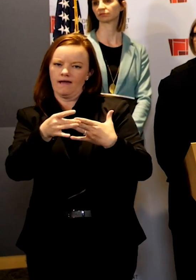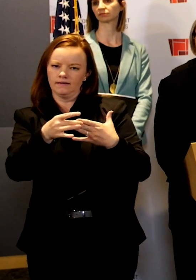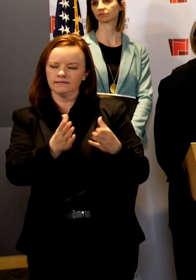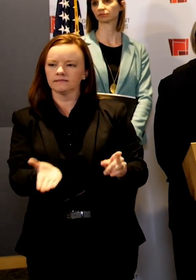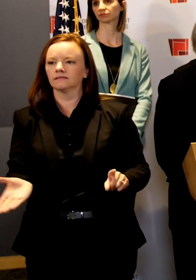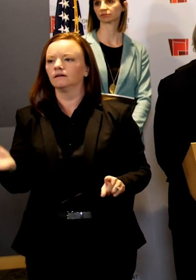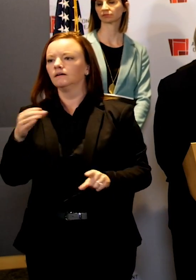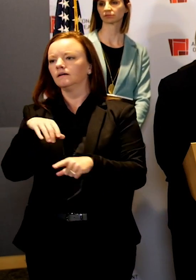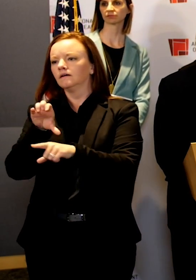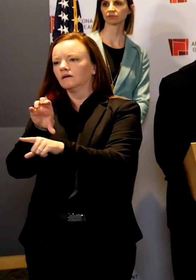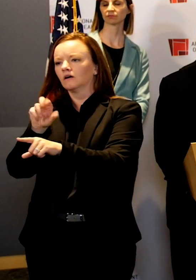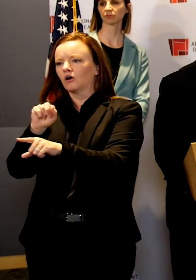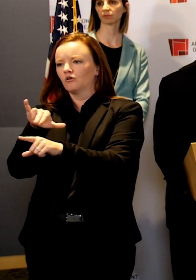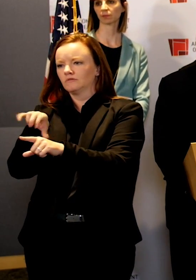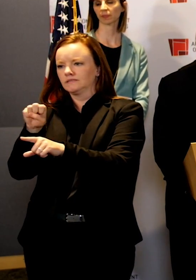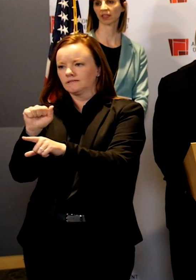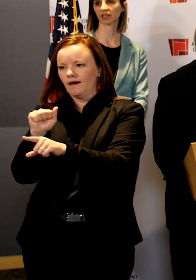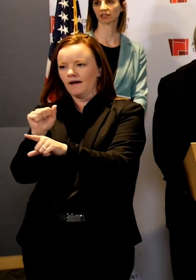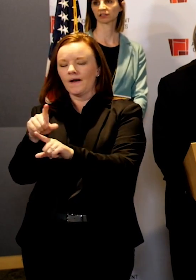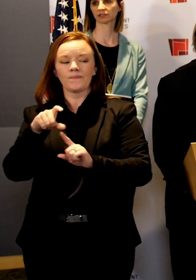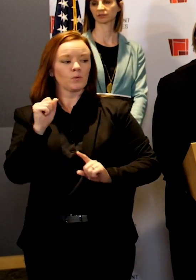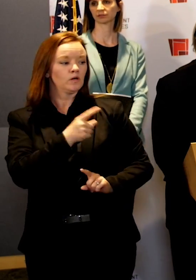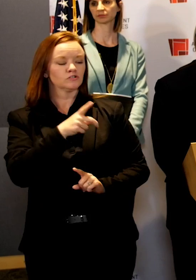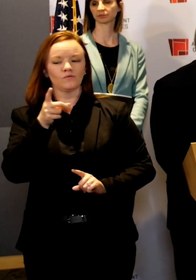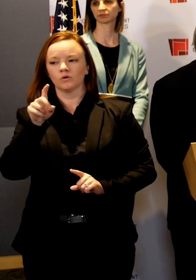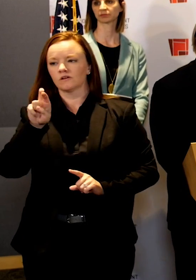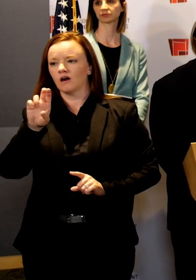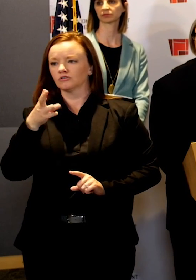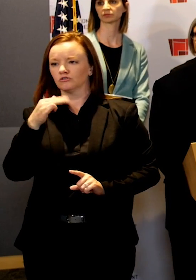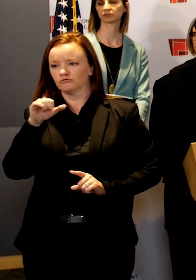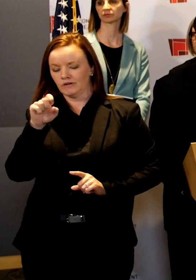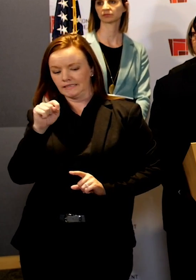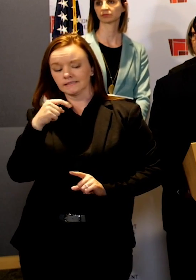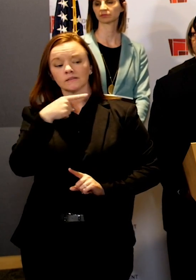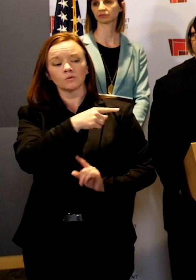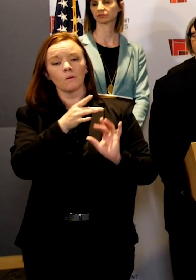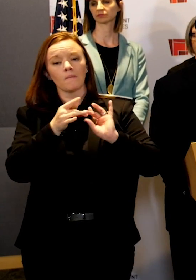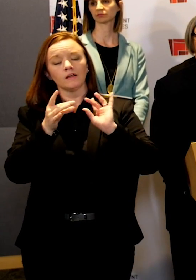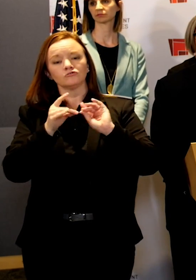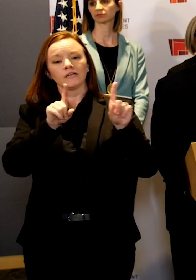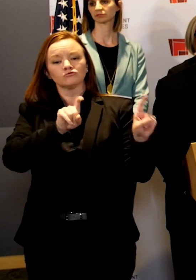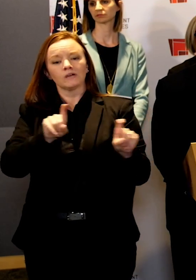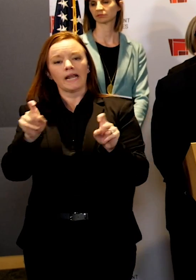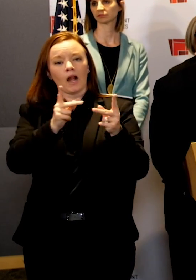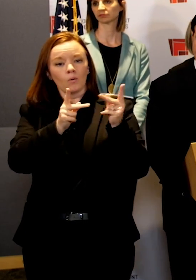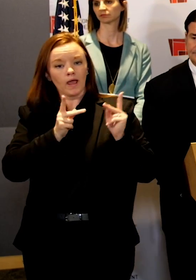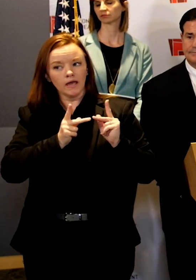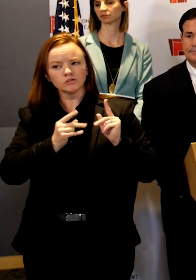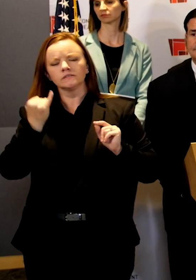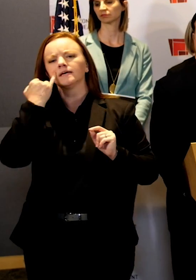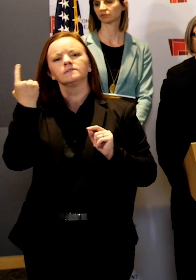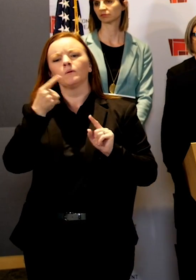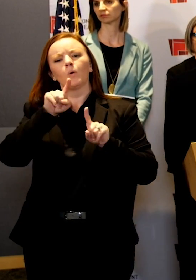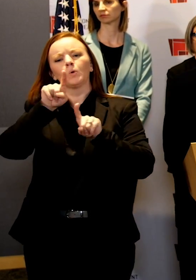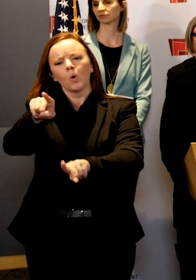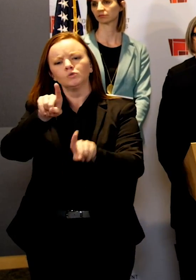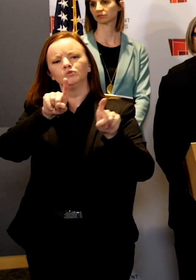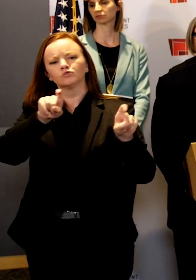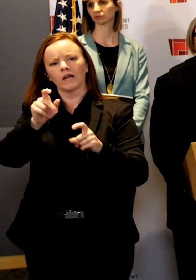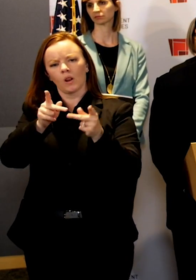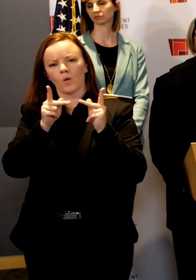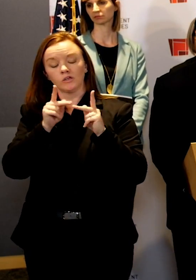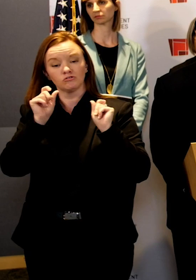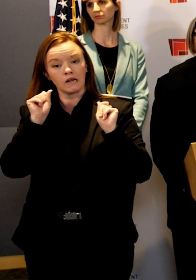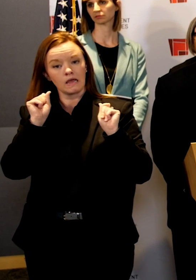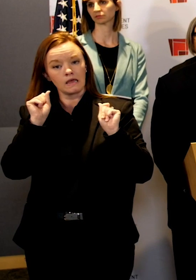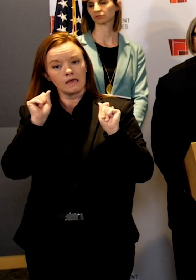Krista? Yeah, my question's for Dr. Christ. You mentioned the screening locations. If somebody goes to a screening location, can